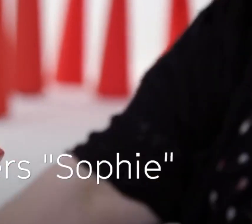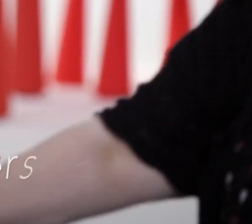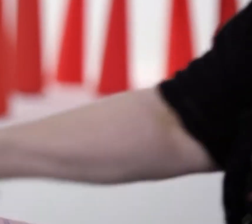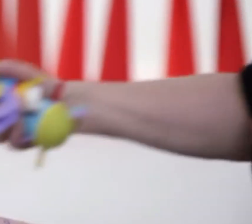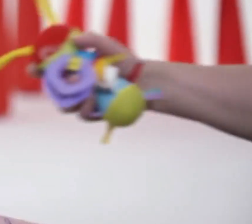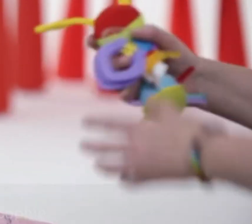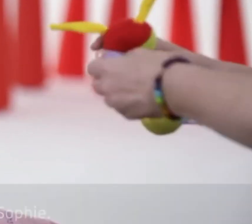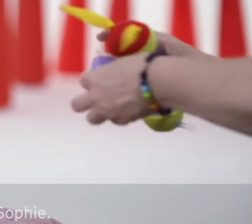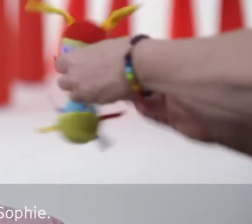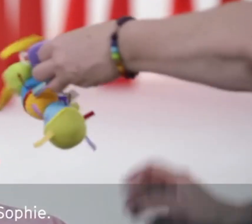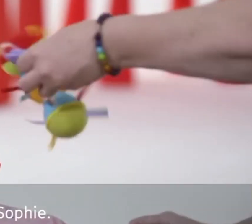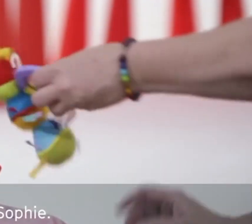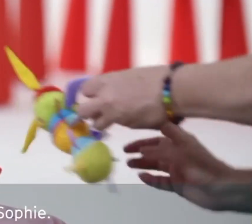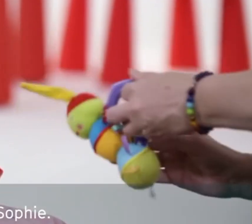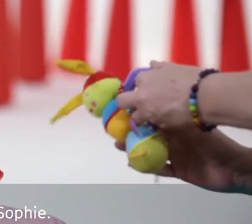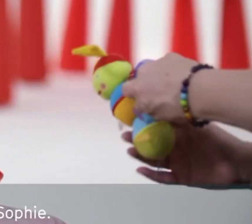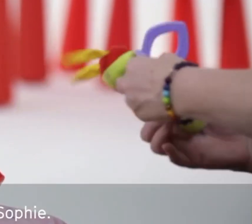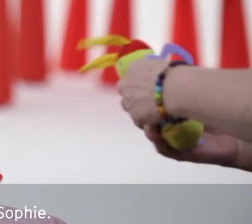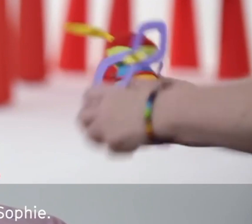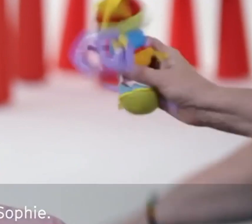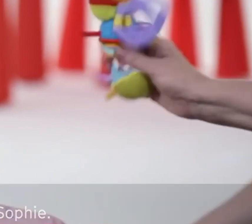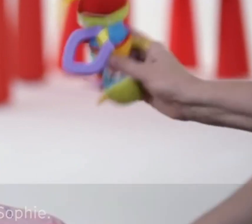Ooh, look at this, Sophie.